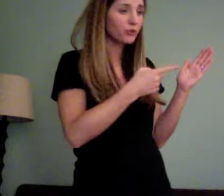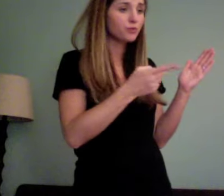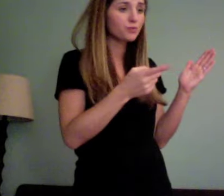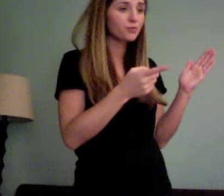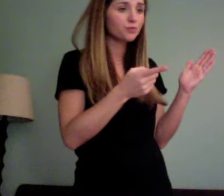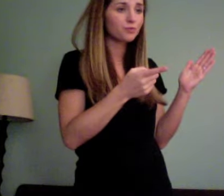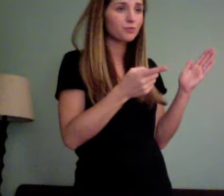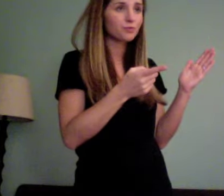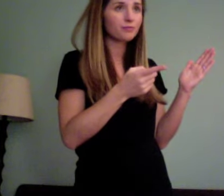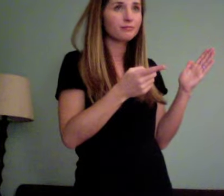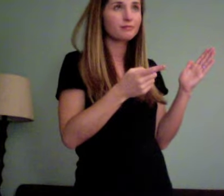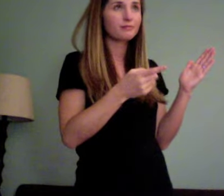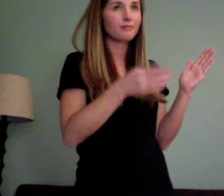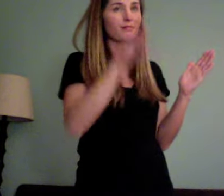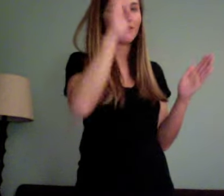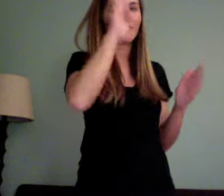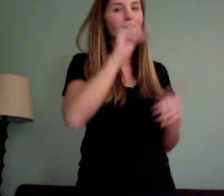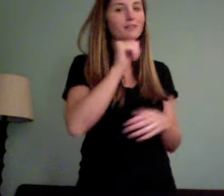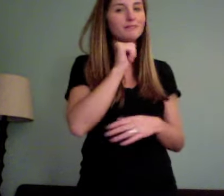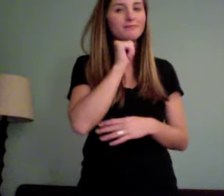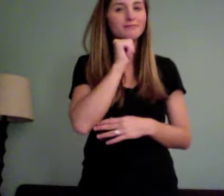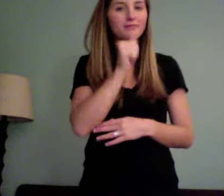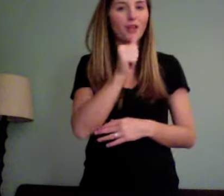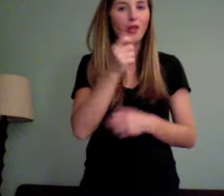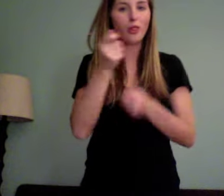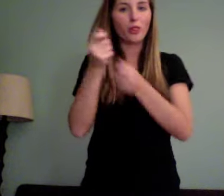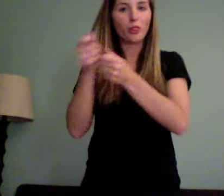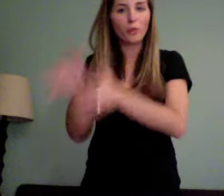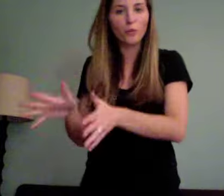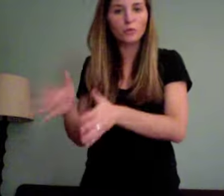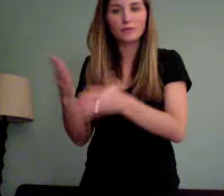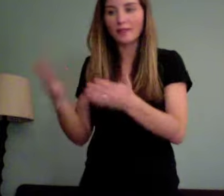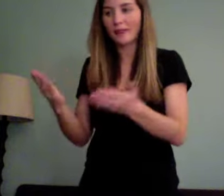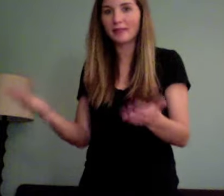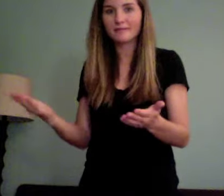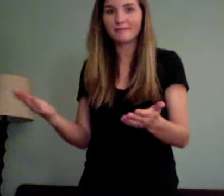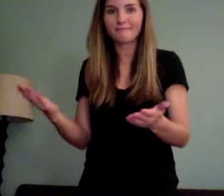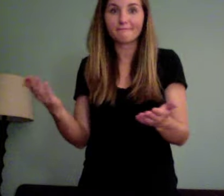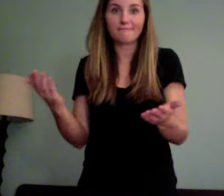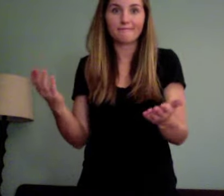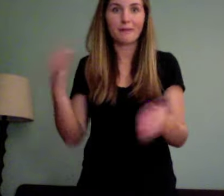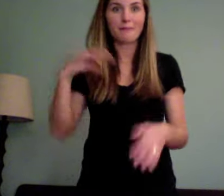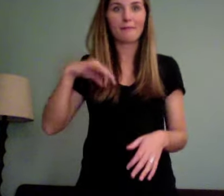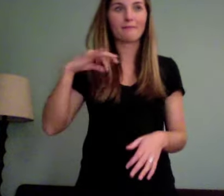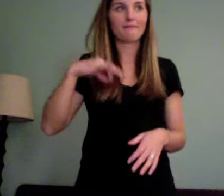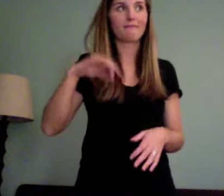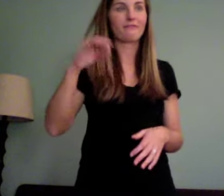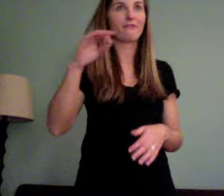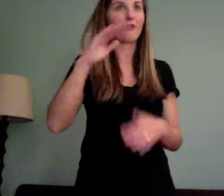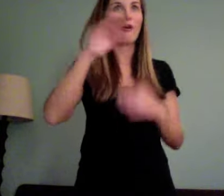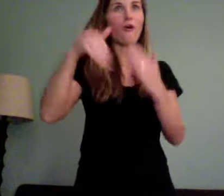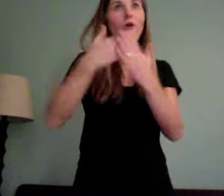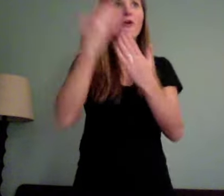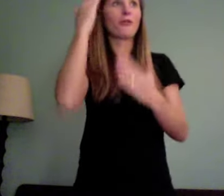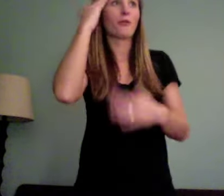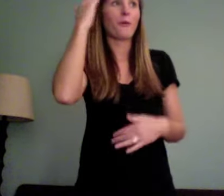God doesn't lose things. It's one of the benefits of being all-knowing. He was asking a question to